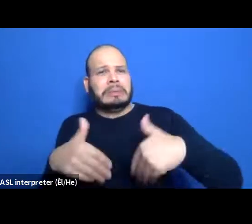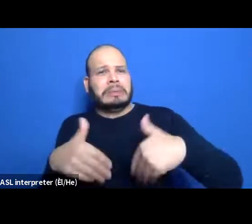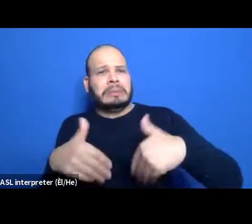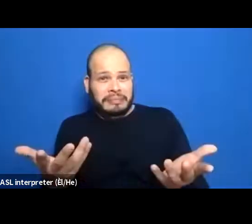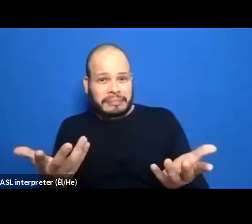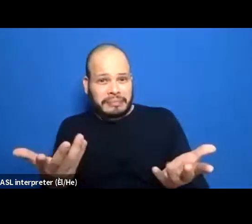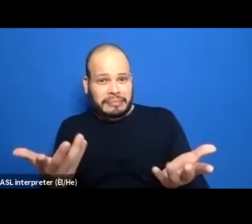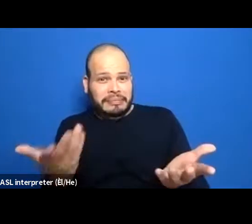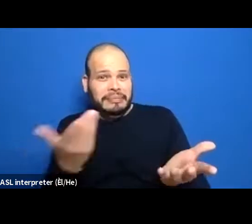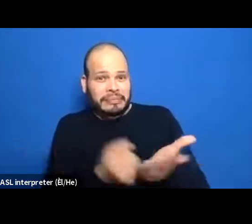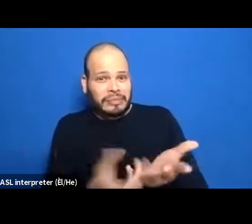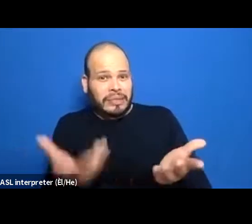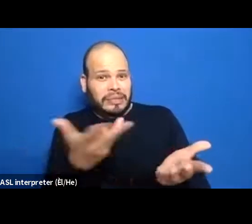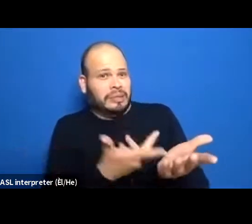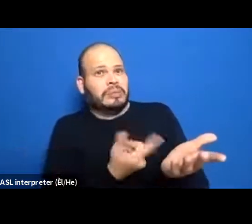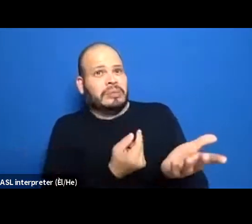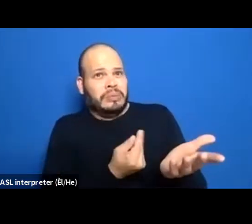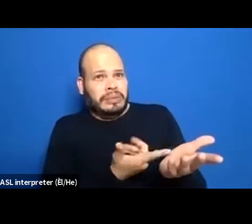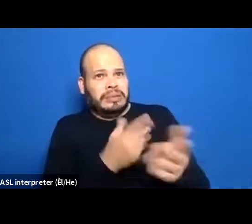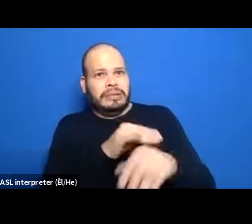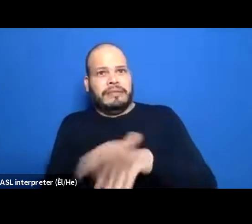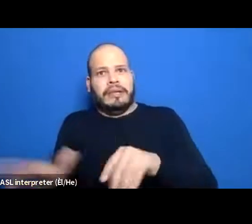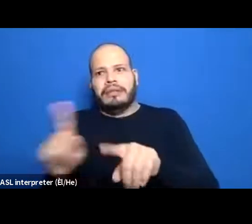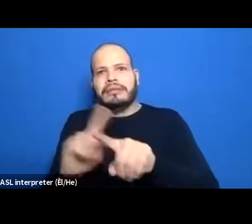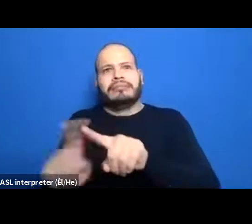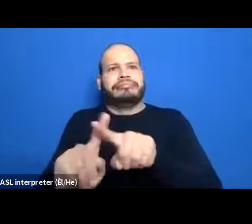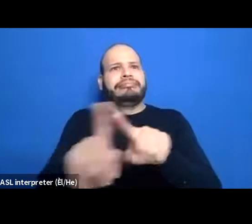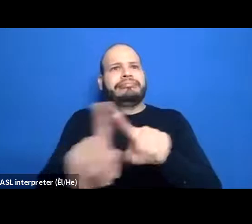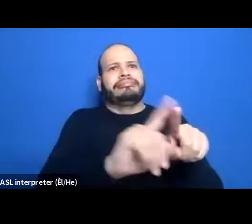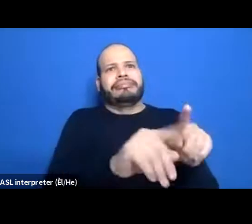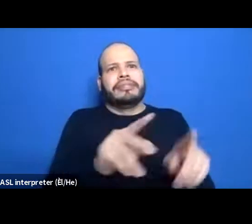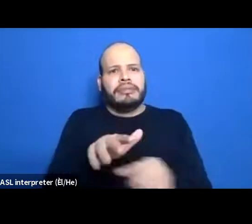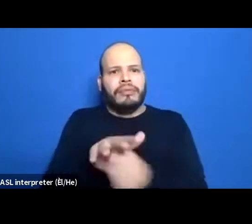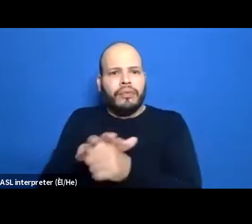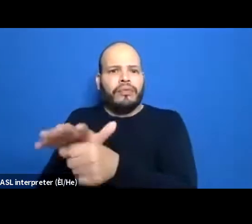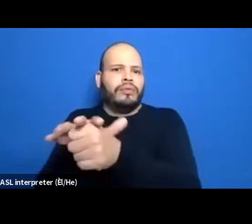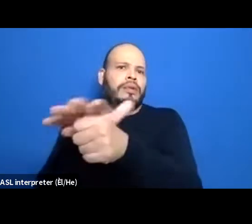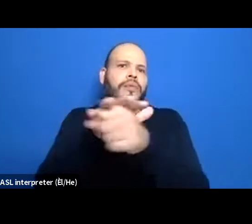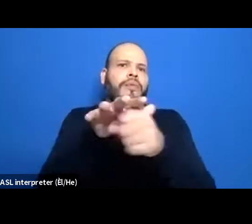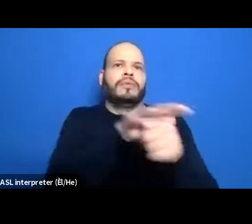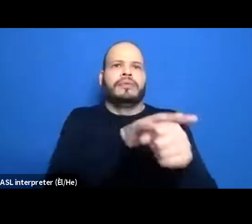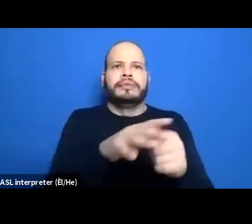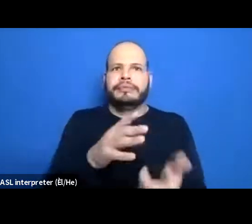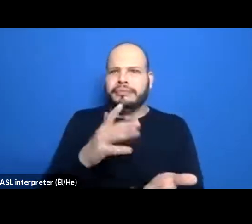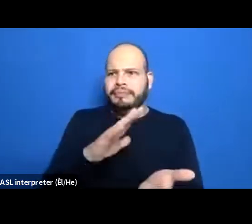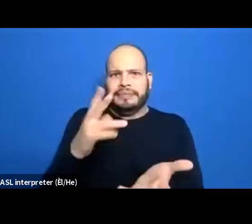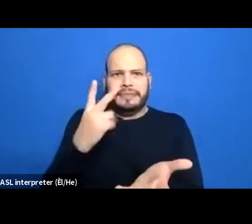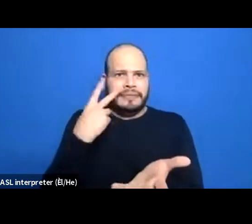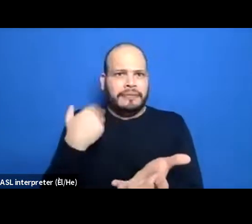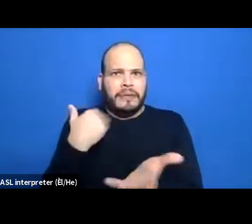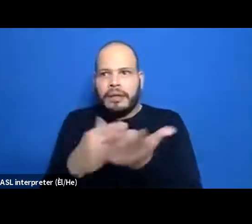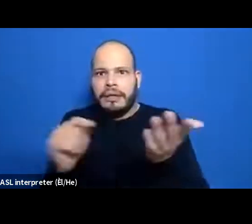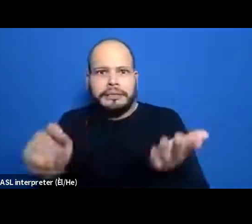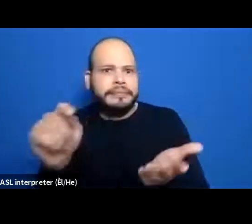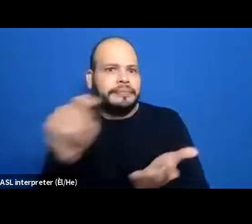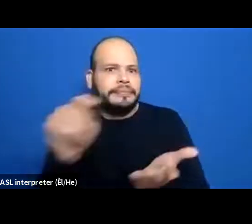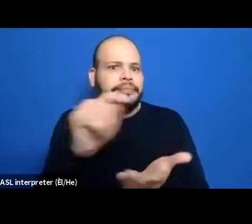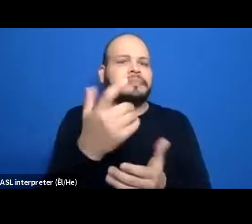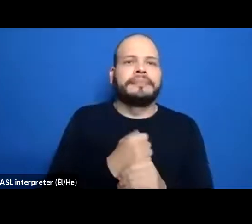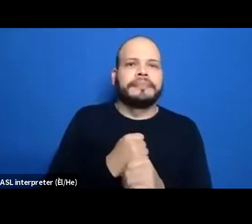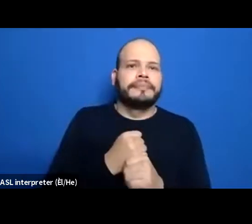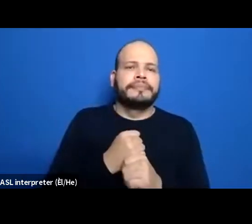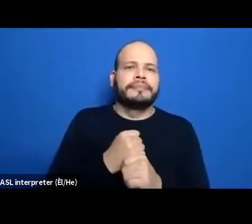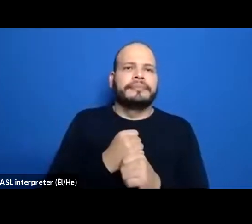that have impacted us in ways that are quite frankly unimaginable. When I think about young people that have lost, some of